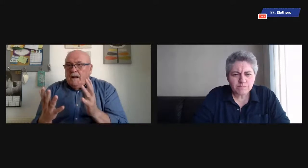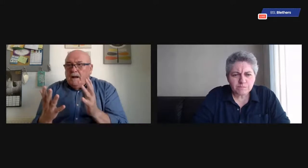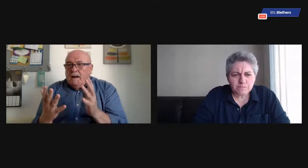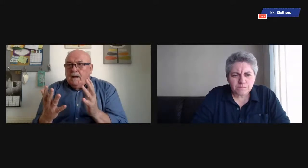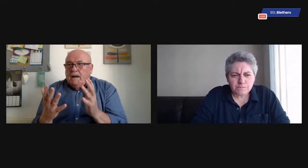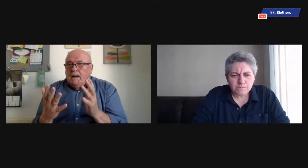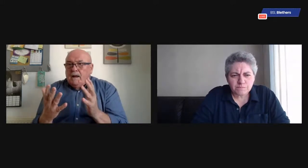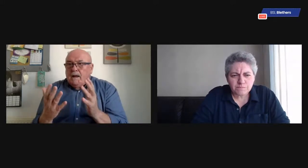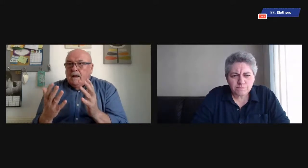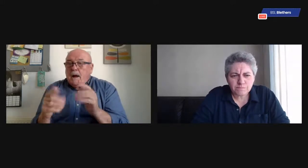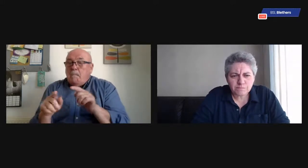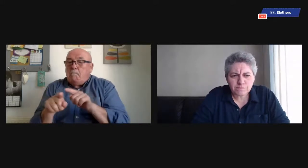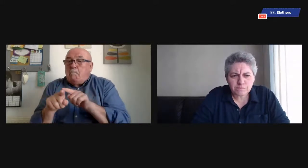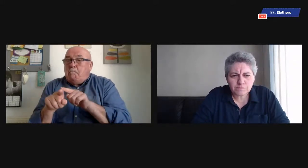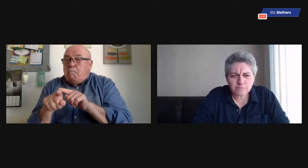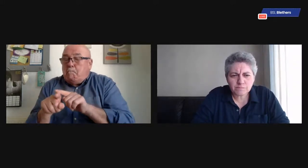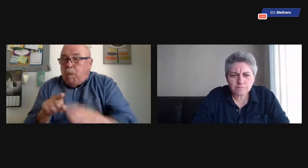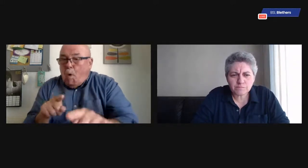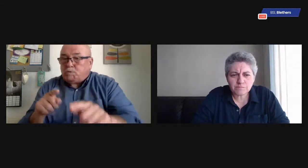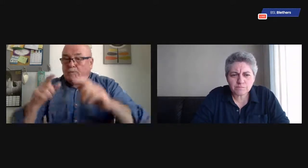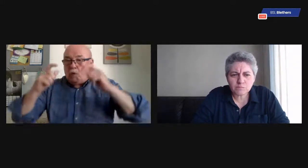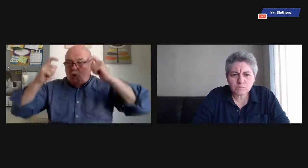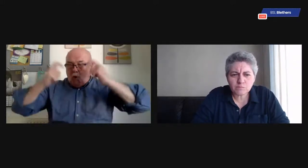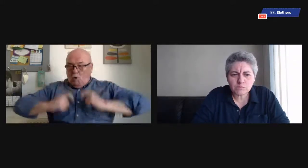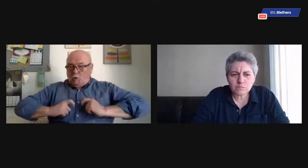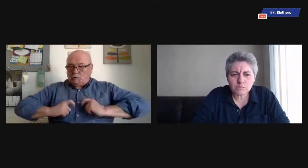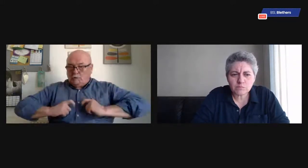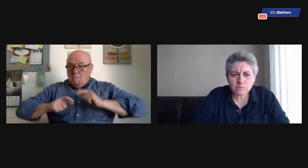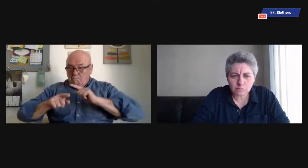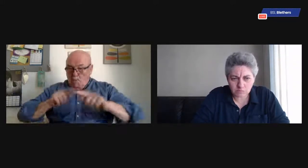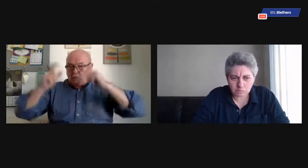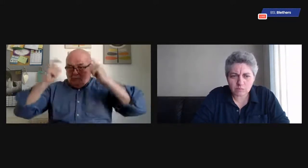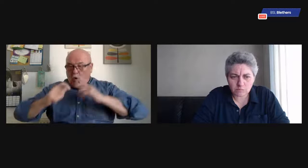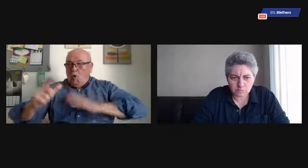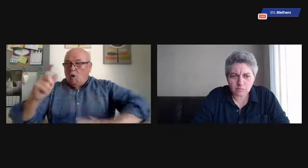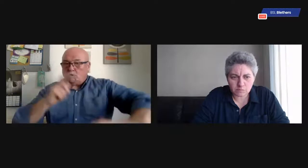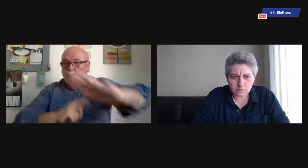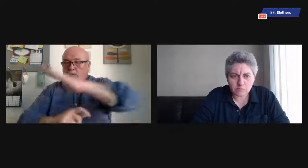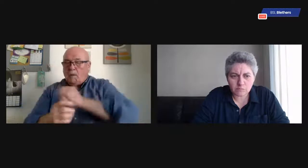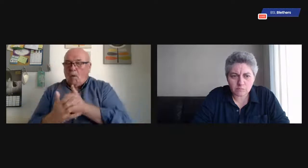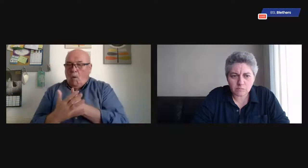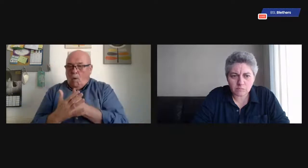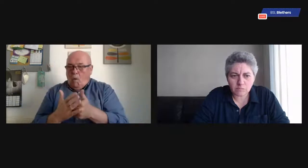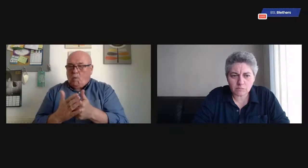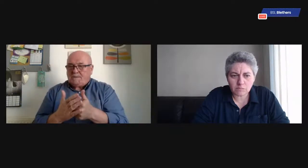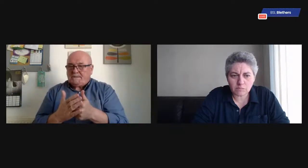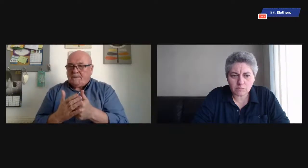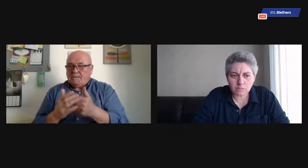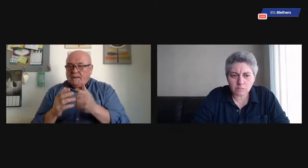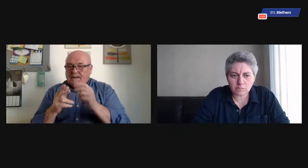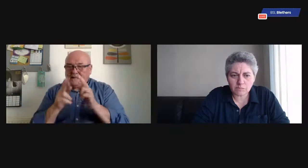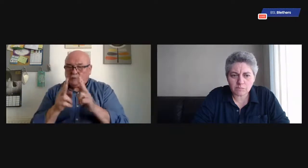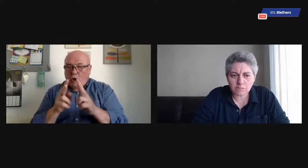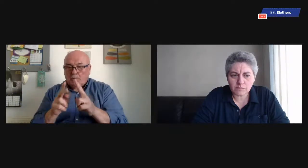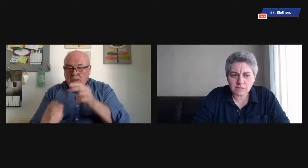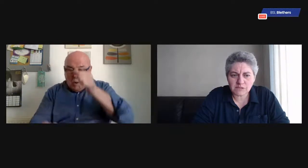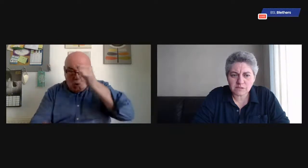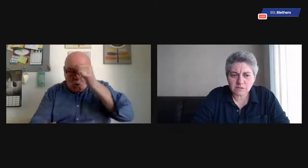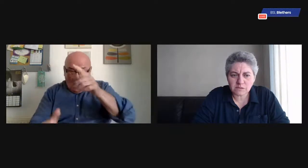relationship? Do you have that power? Well, to be honest, courts around the country